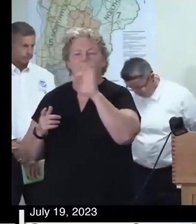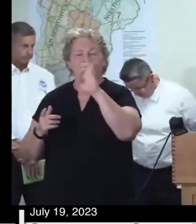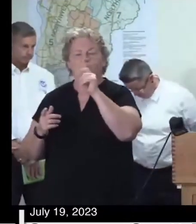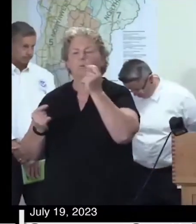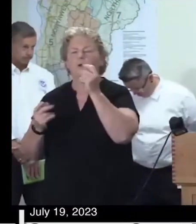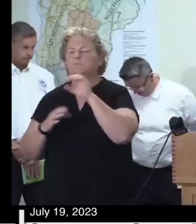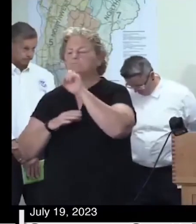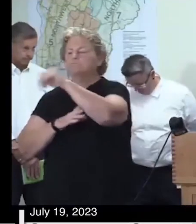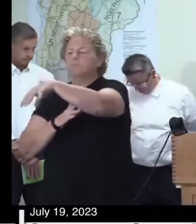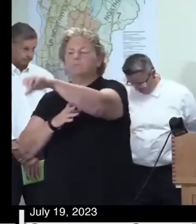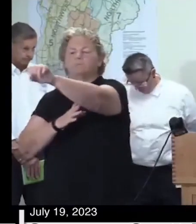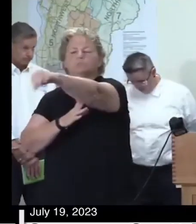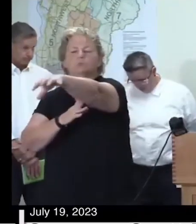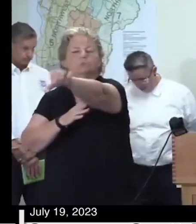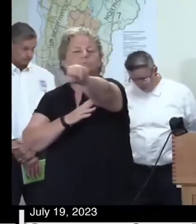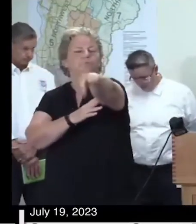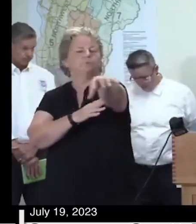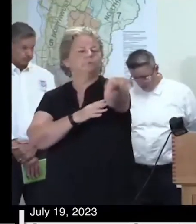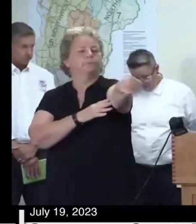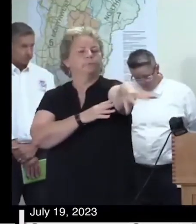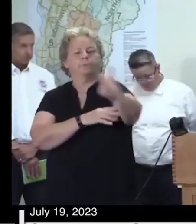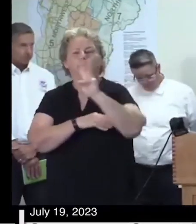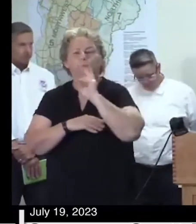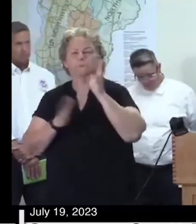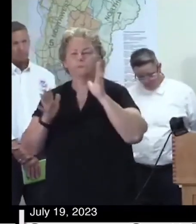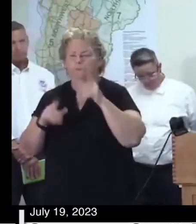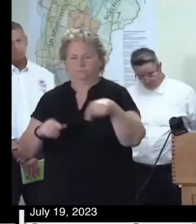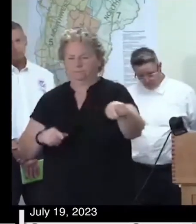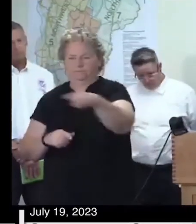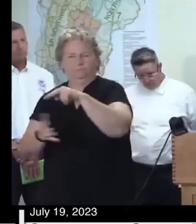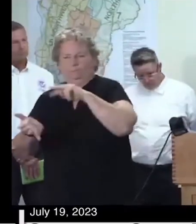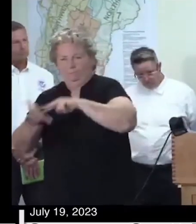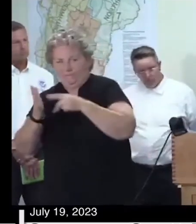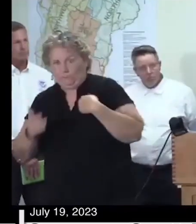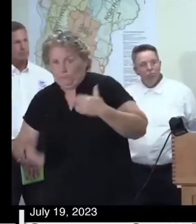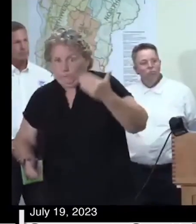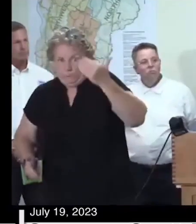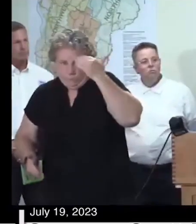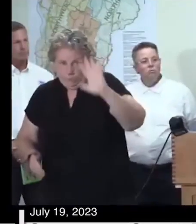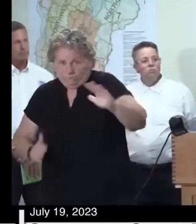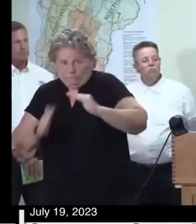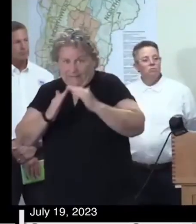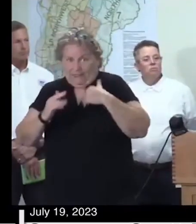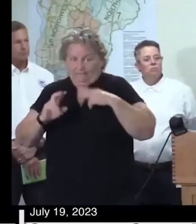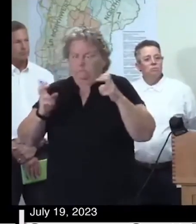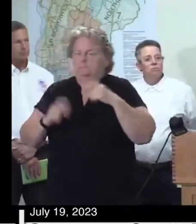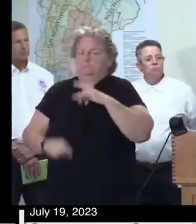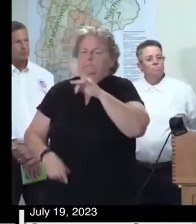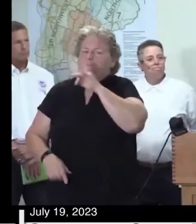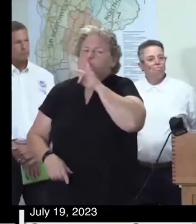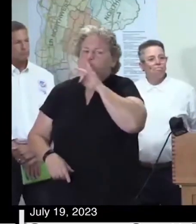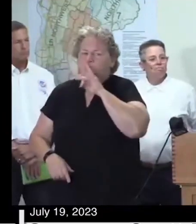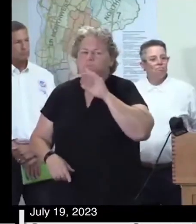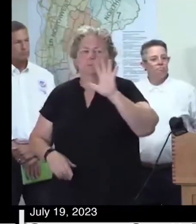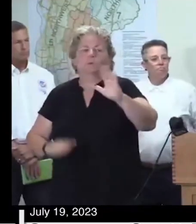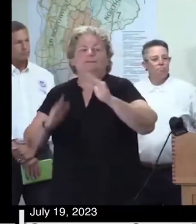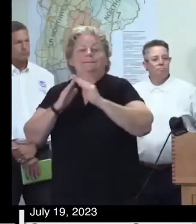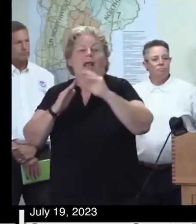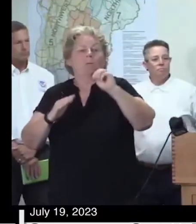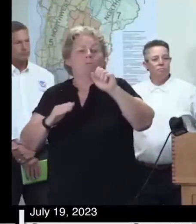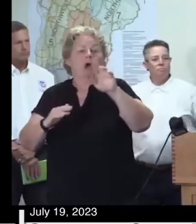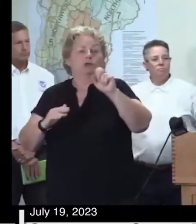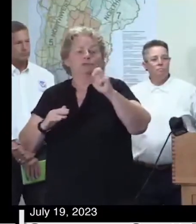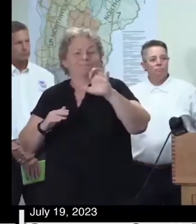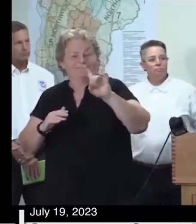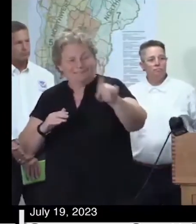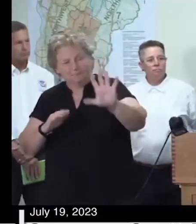different than having no water at all. So, again, if you could, if we will happily look into it and circle back to the appropriate parties